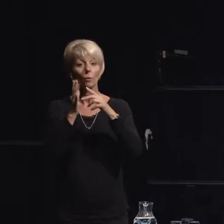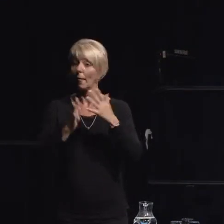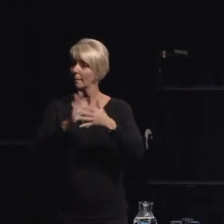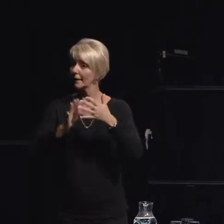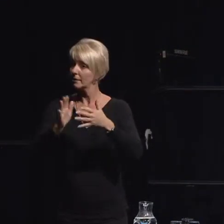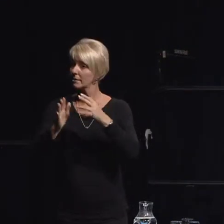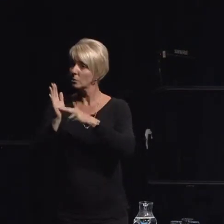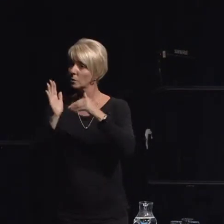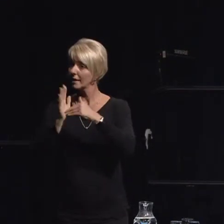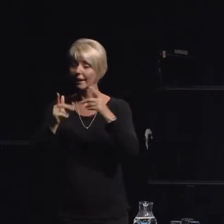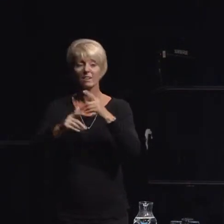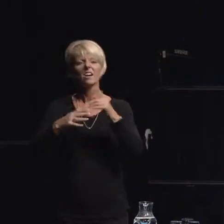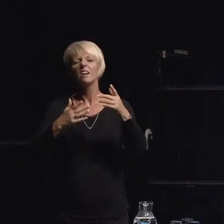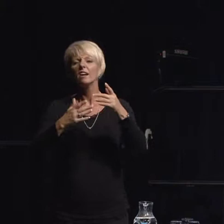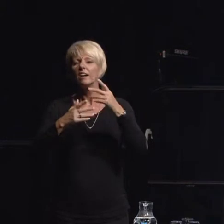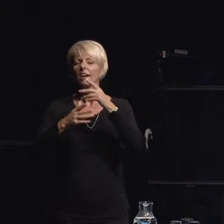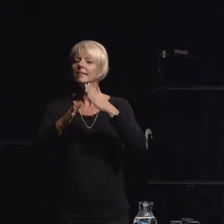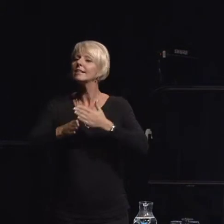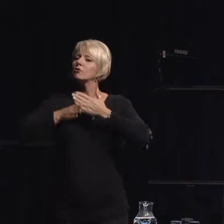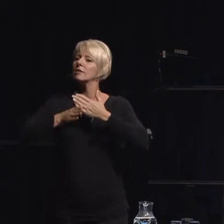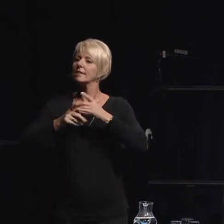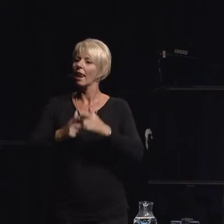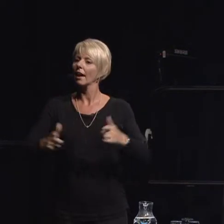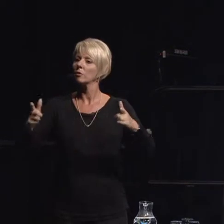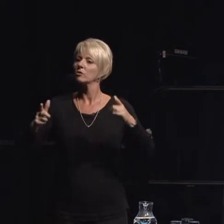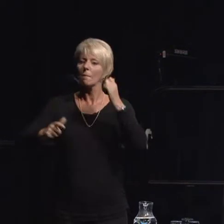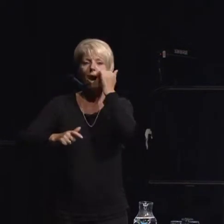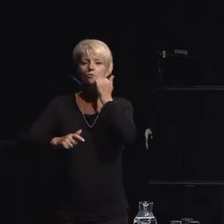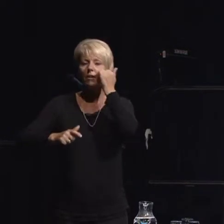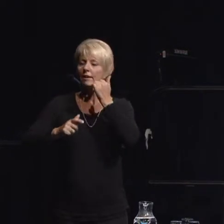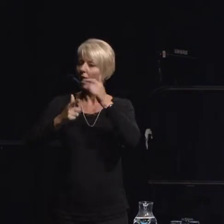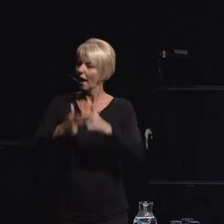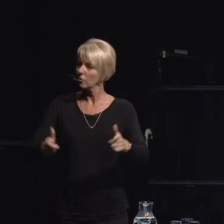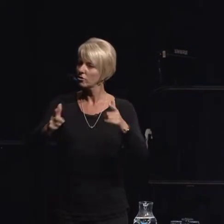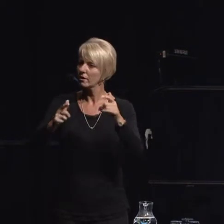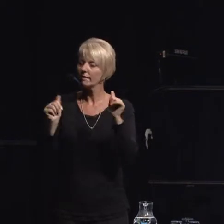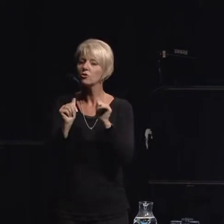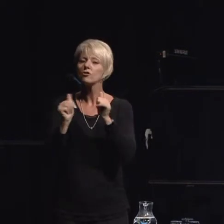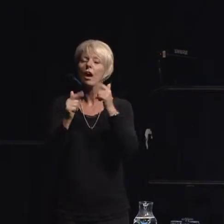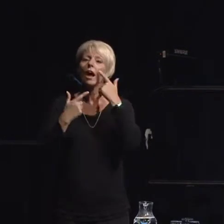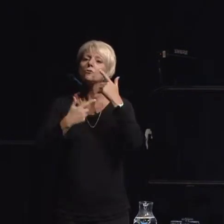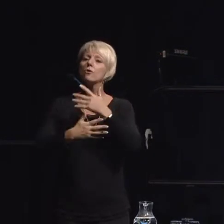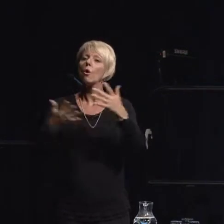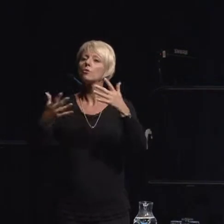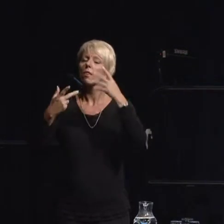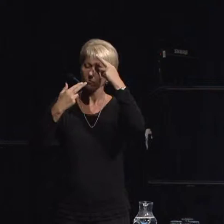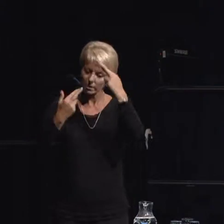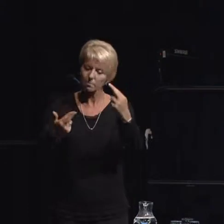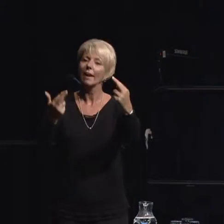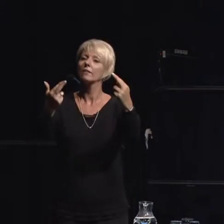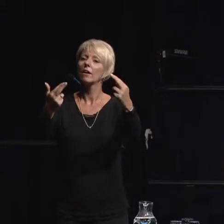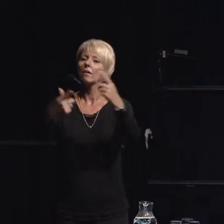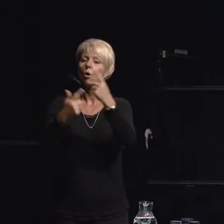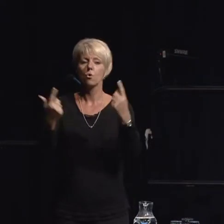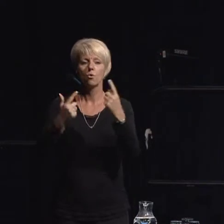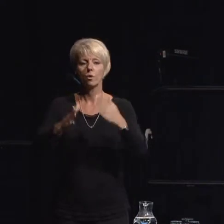That's the Indigenous language of the people of New Zealand, Maori, and it reflects the respect of the